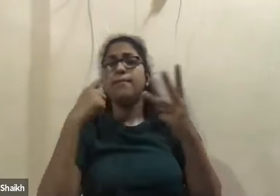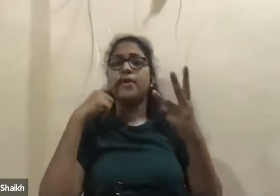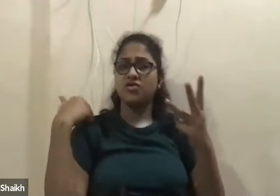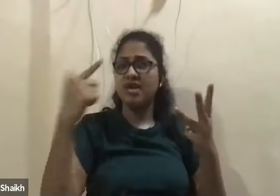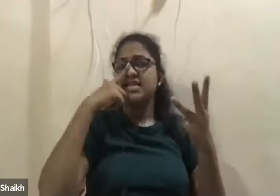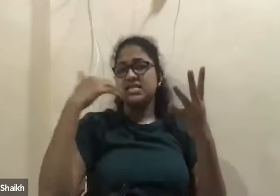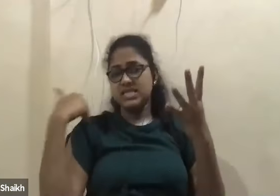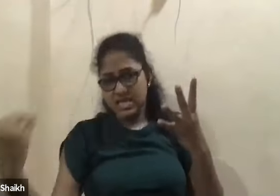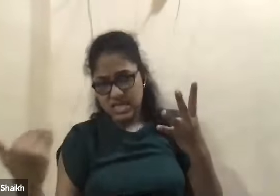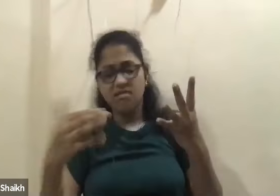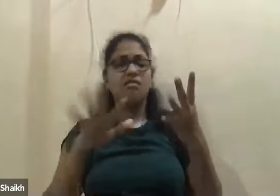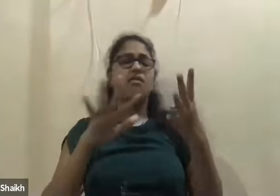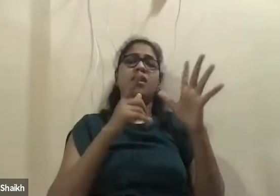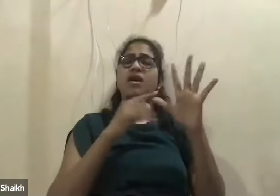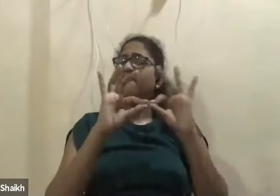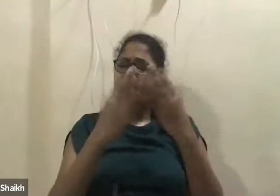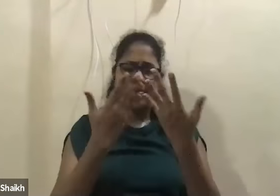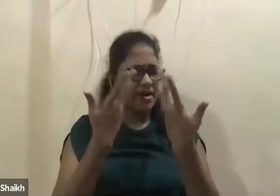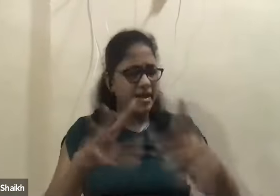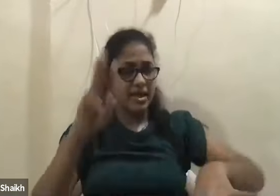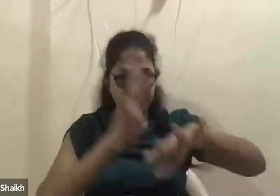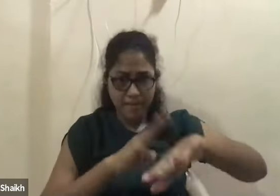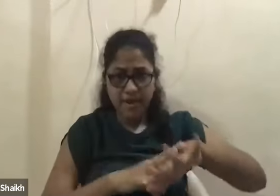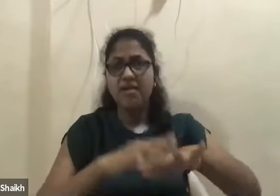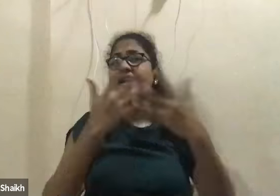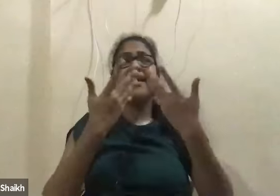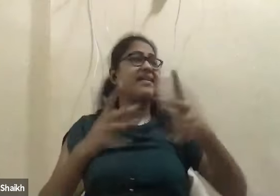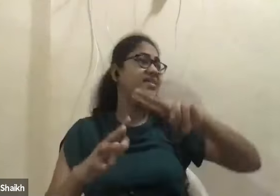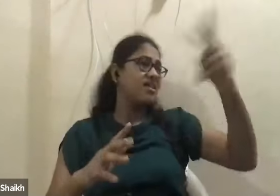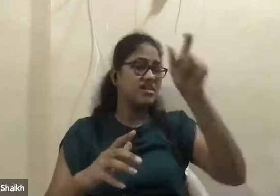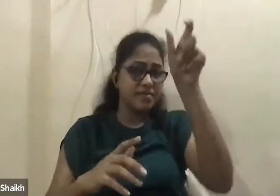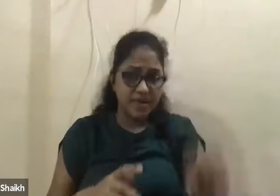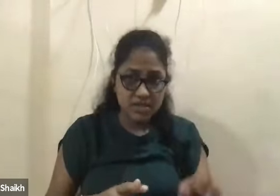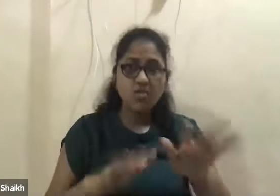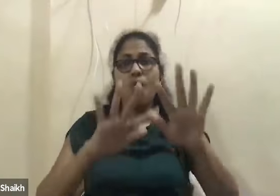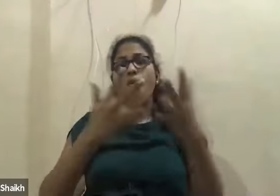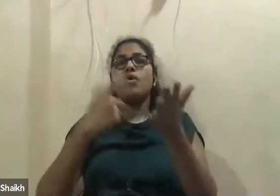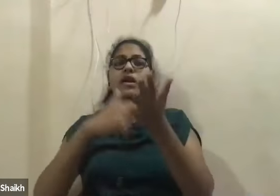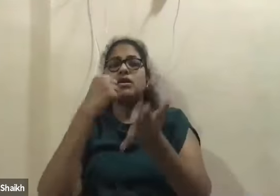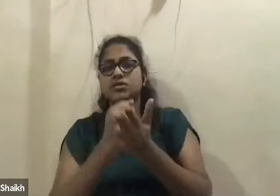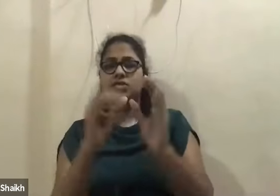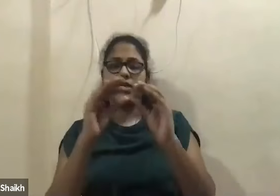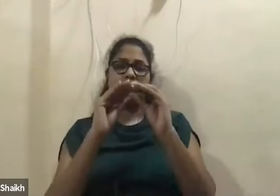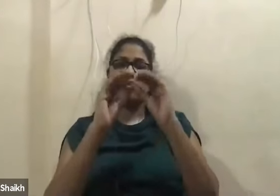of the family, any other person, or a registered institution. All of them can be a